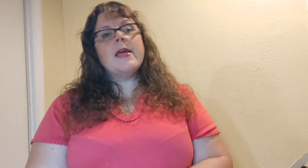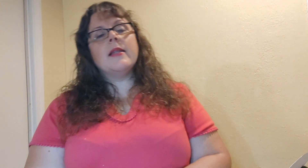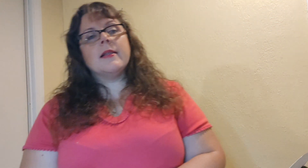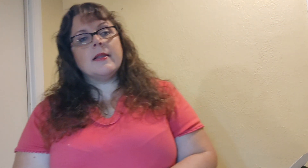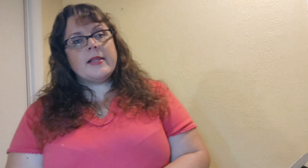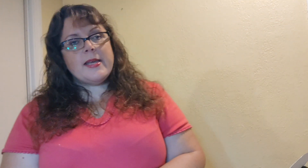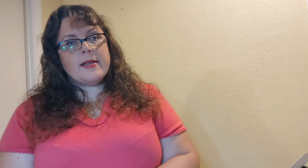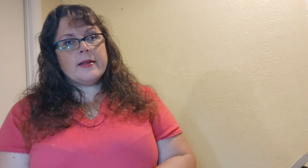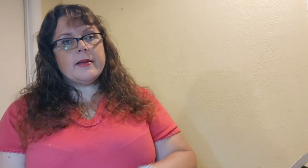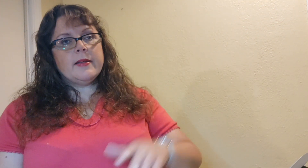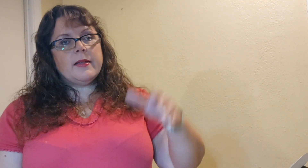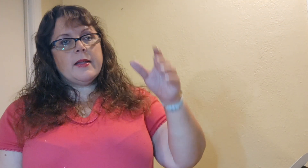In leek,